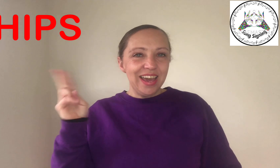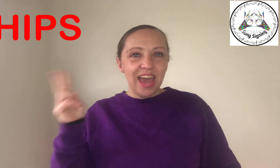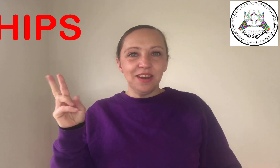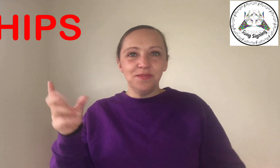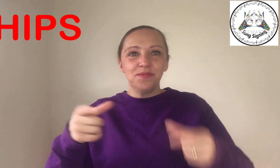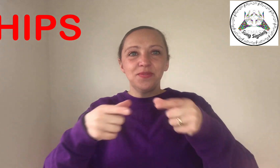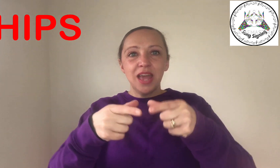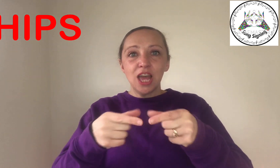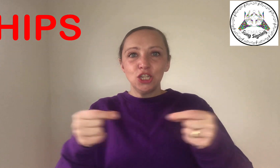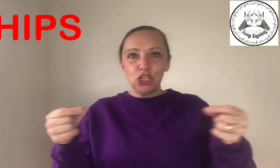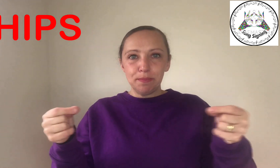Again. Chips.